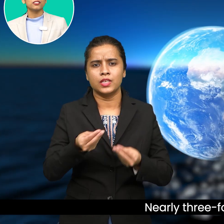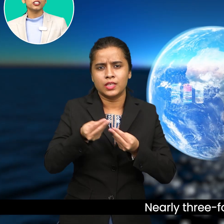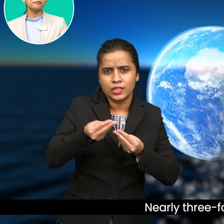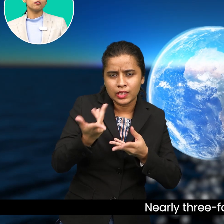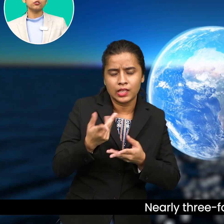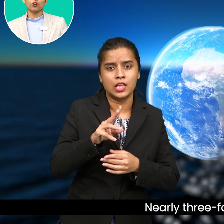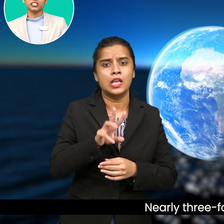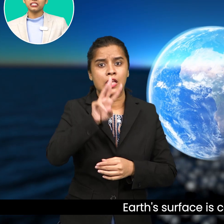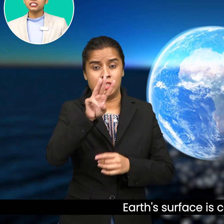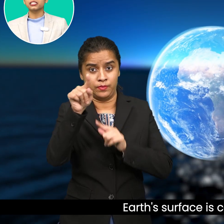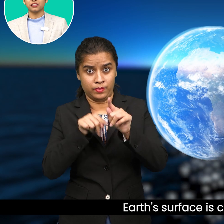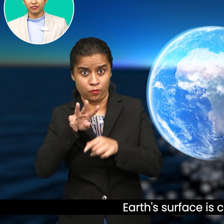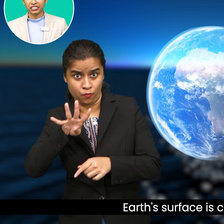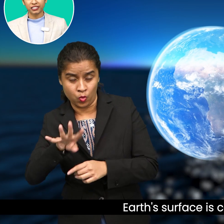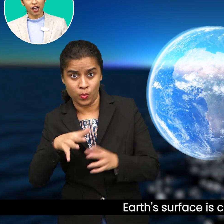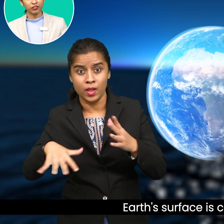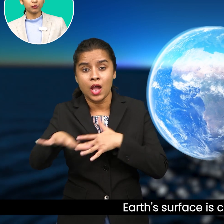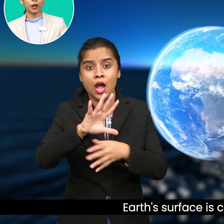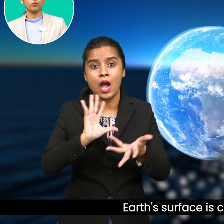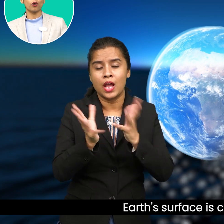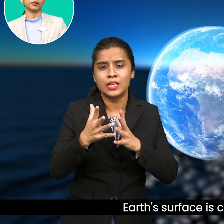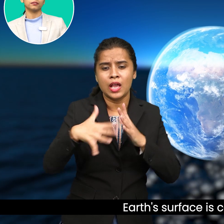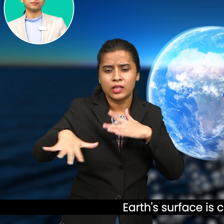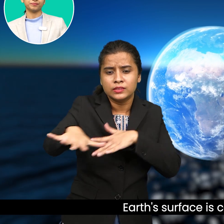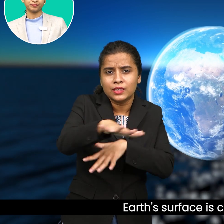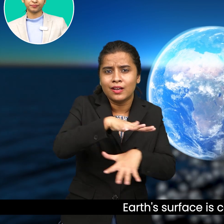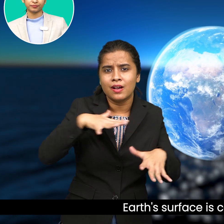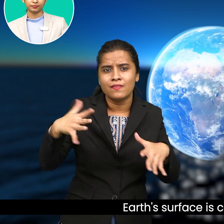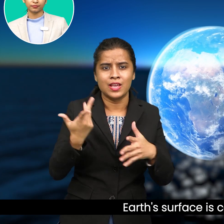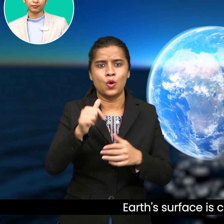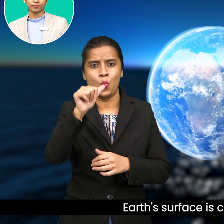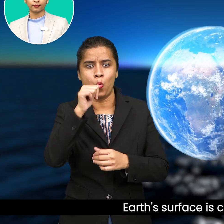Nearly 3/4 of the Earth's surface is covered by water,